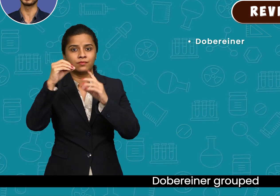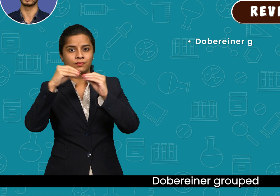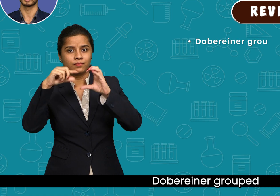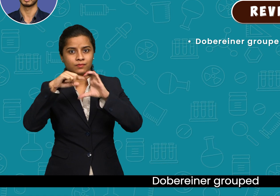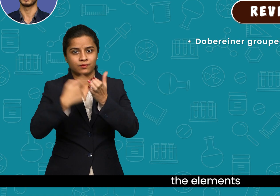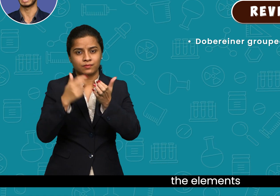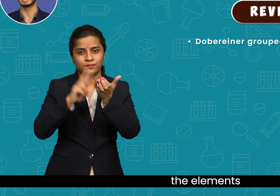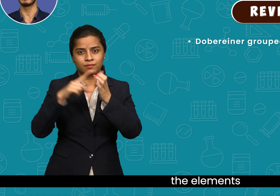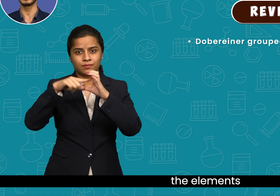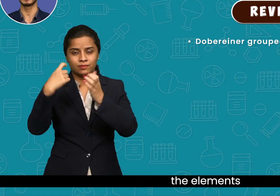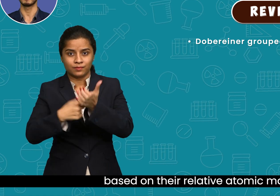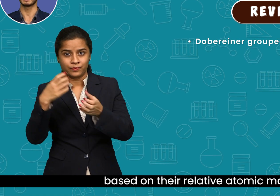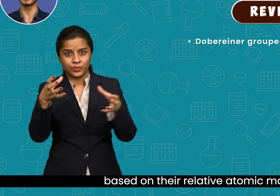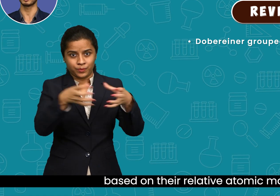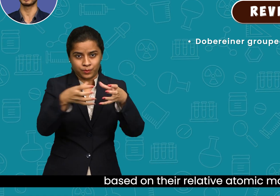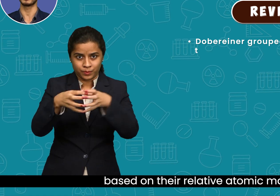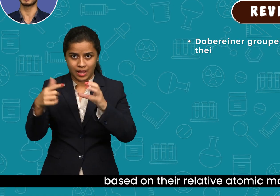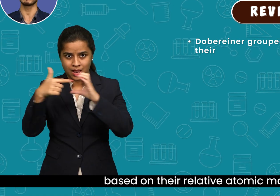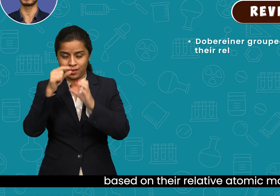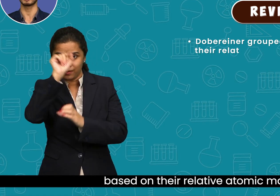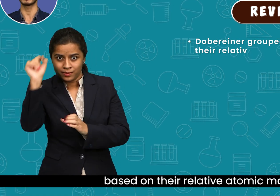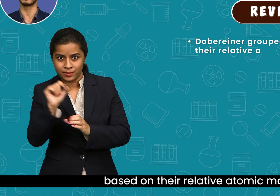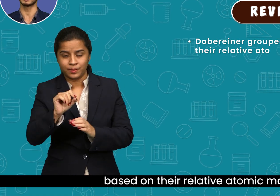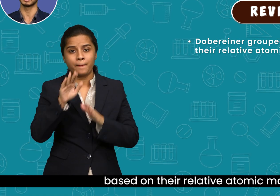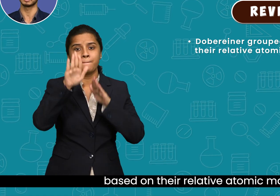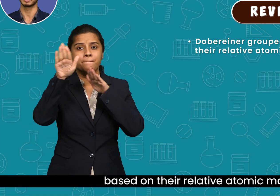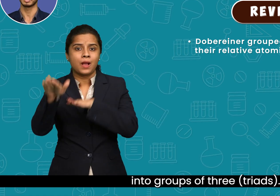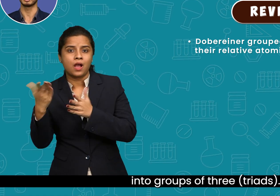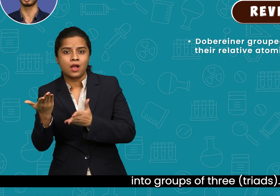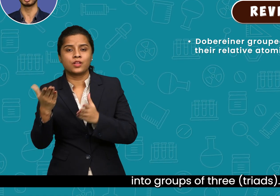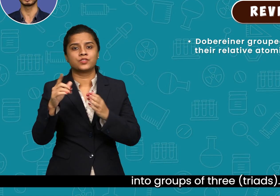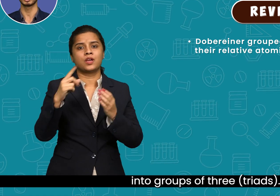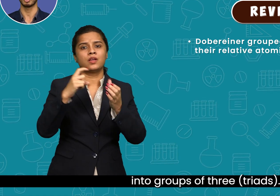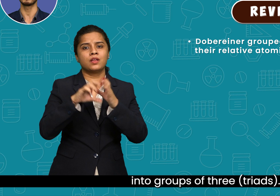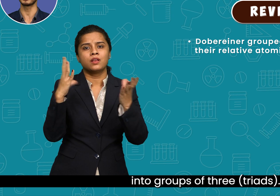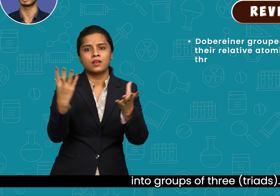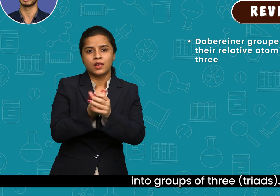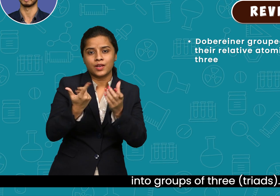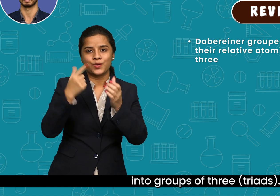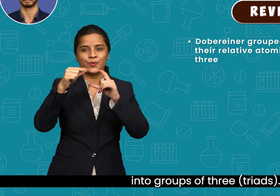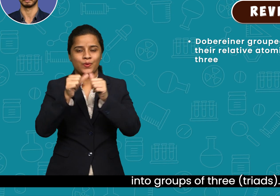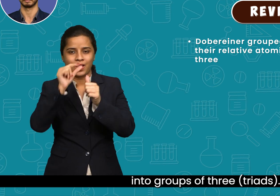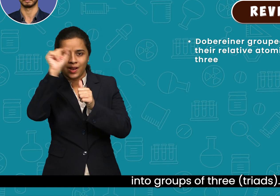Dubonnet grouped the elements based on their relative atomic masses into groups of 3